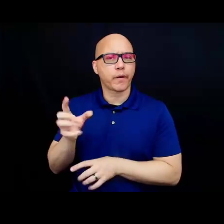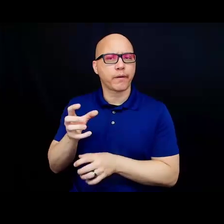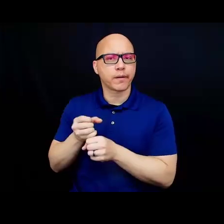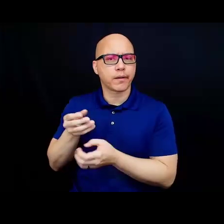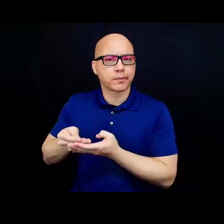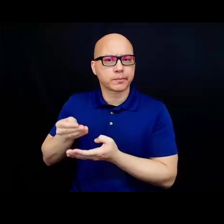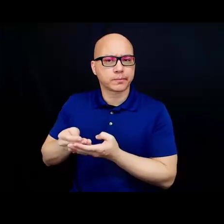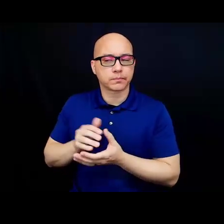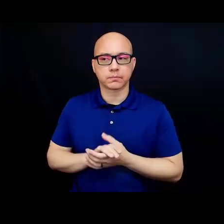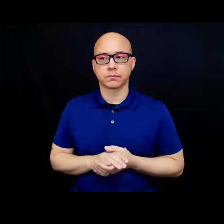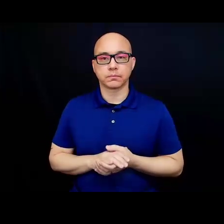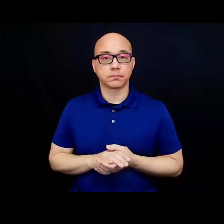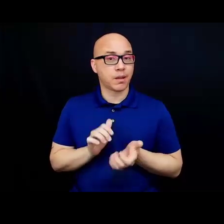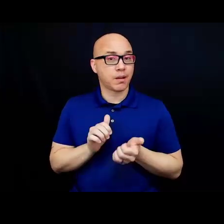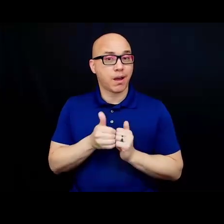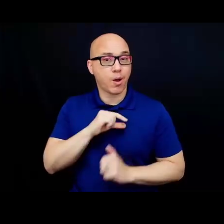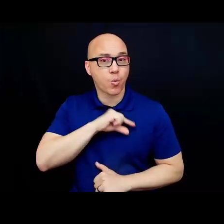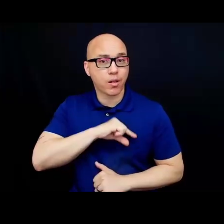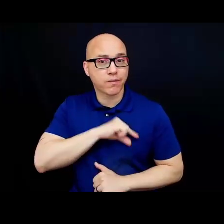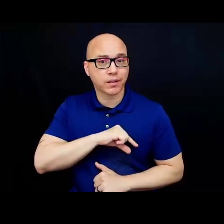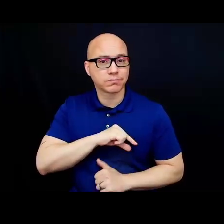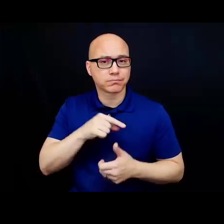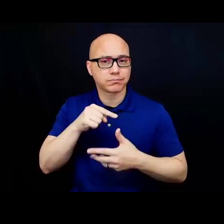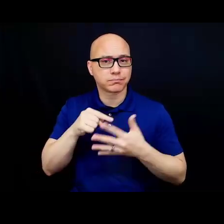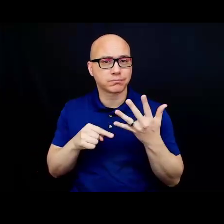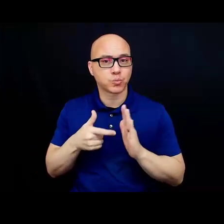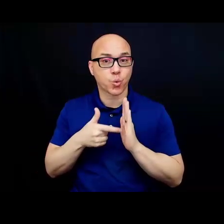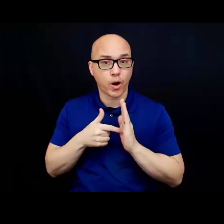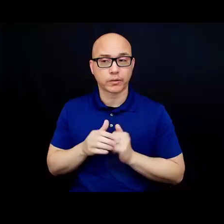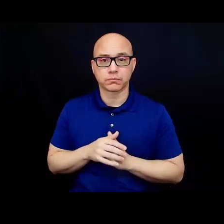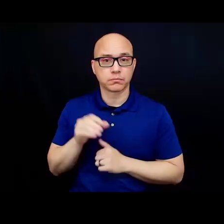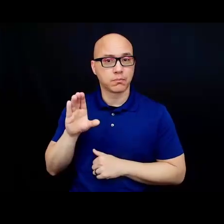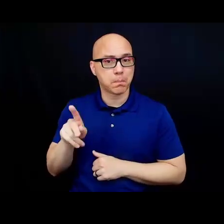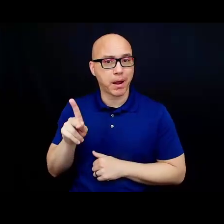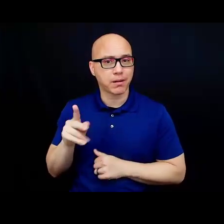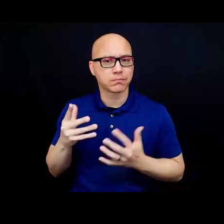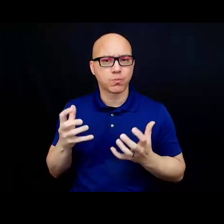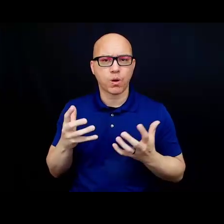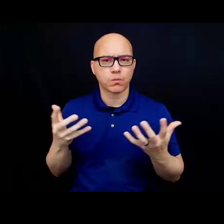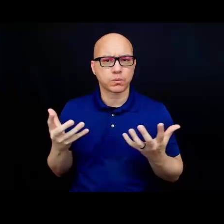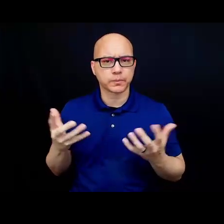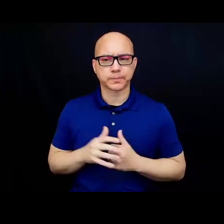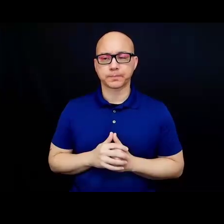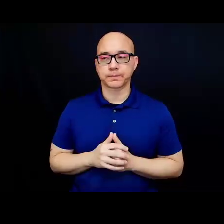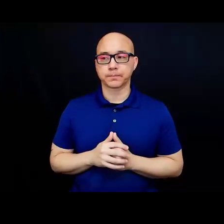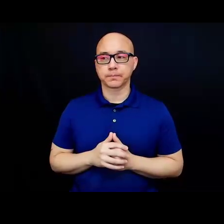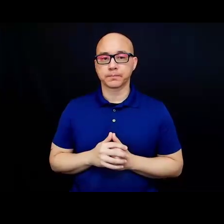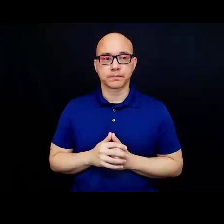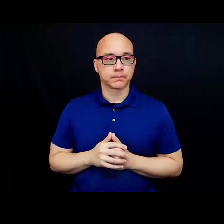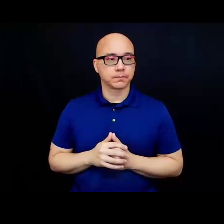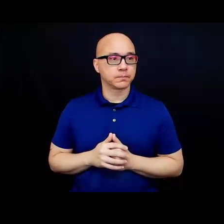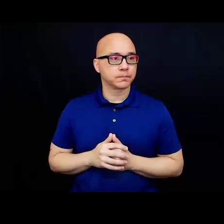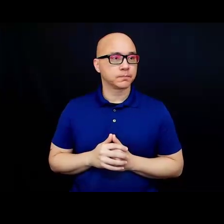are the eligibility requirements and what banks want? You know, and before we get